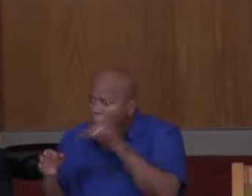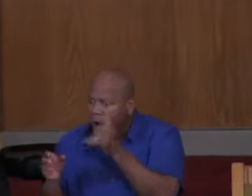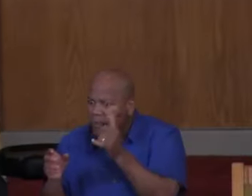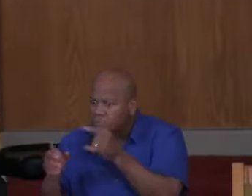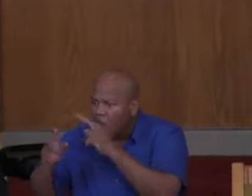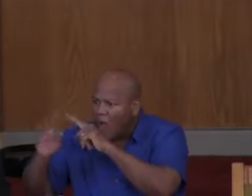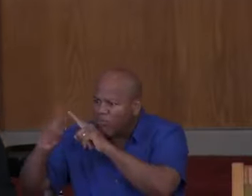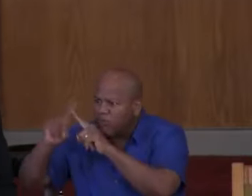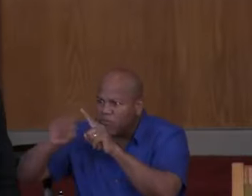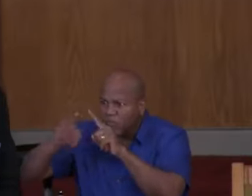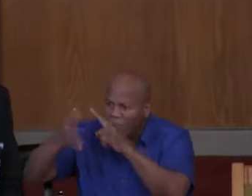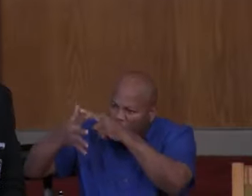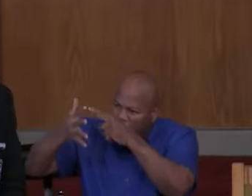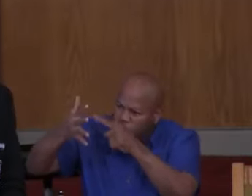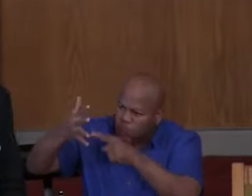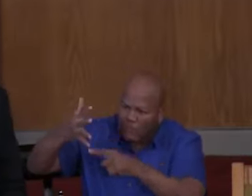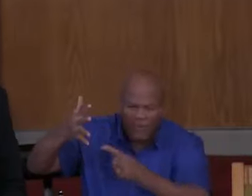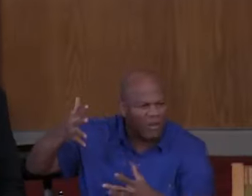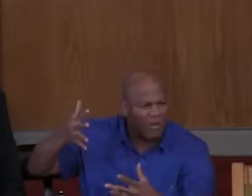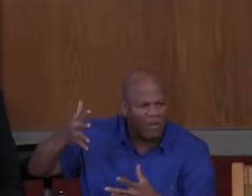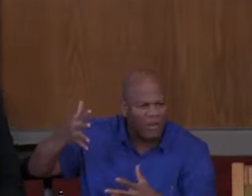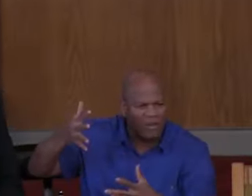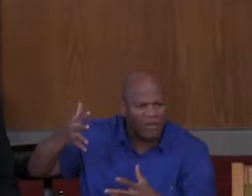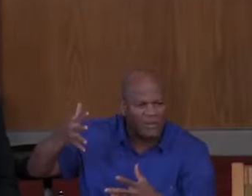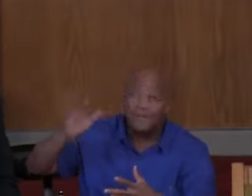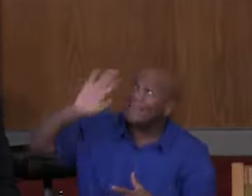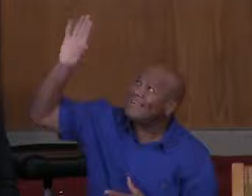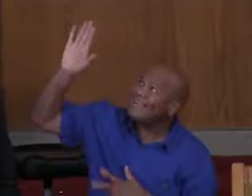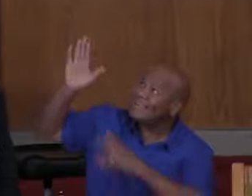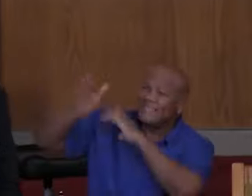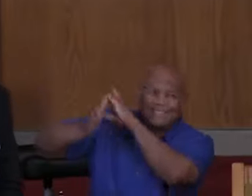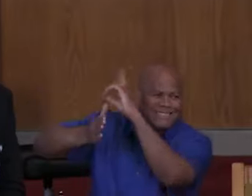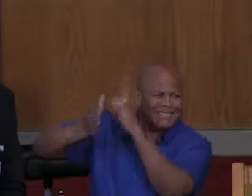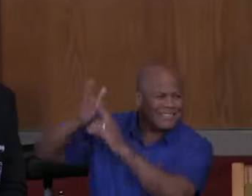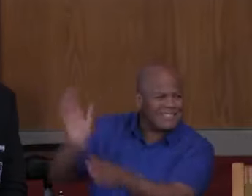stuff, and that ain't God's design.